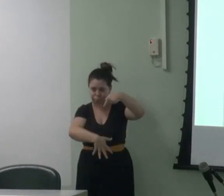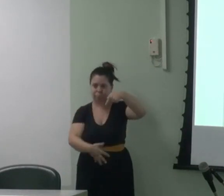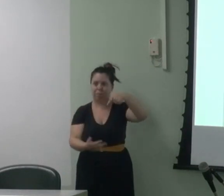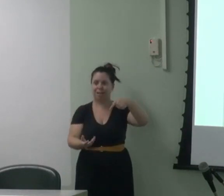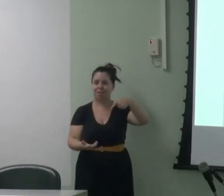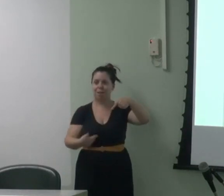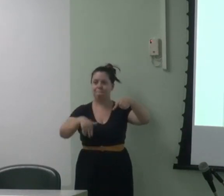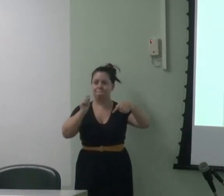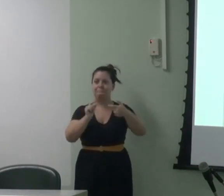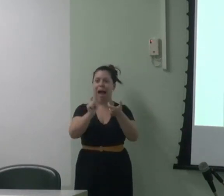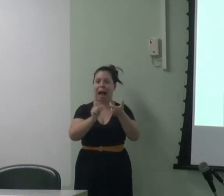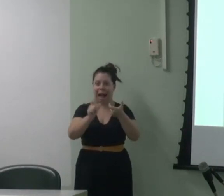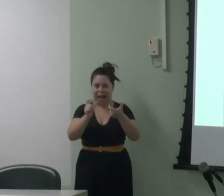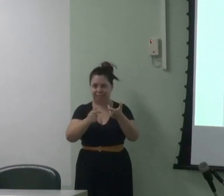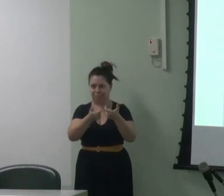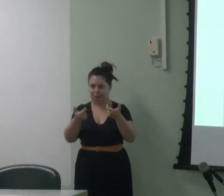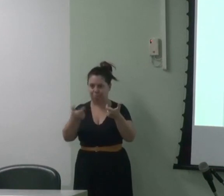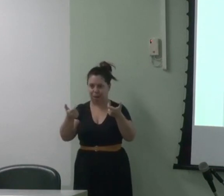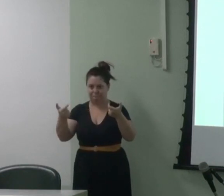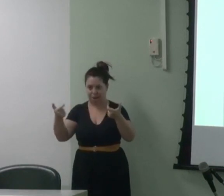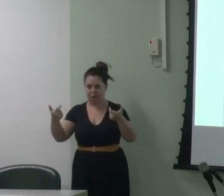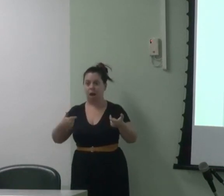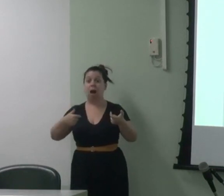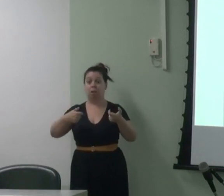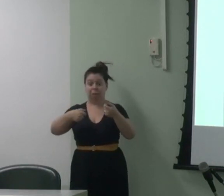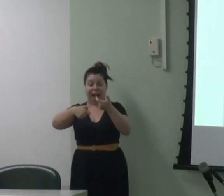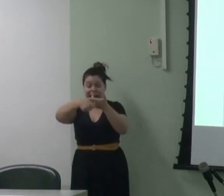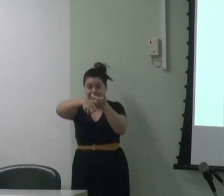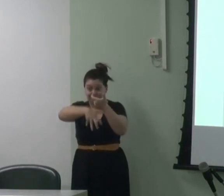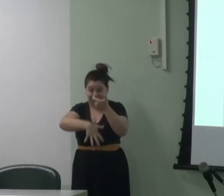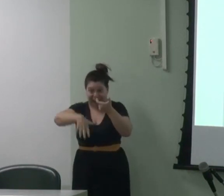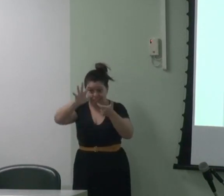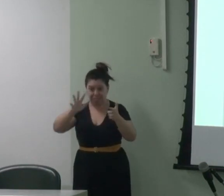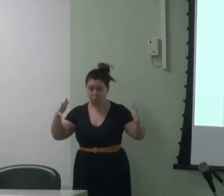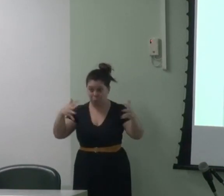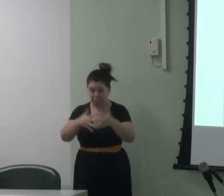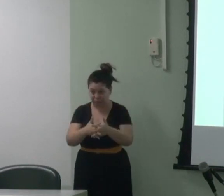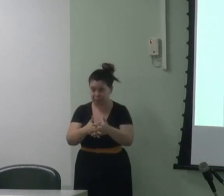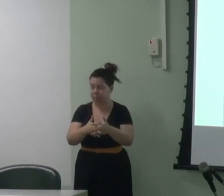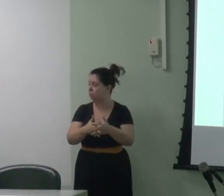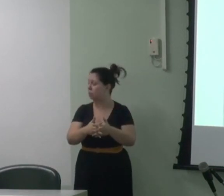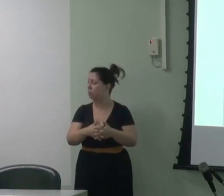more complex tree. The most complex tree there is the derinet,